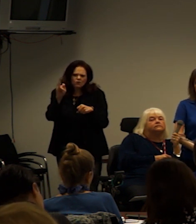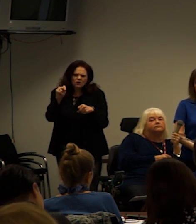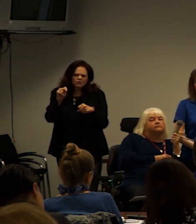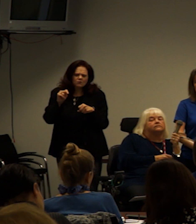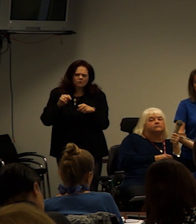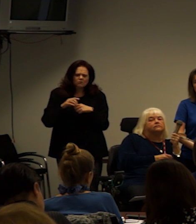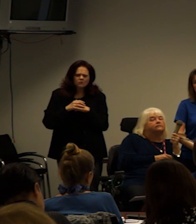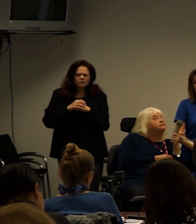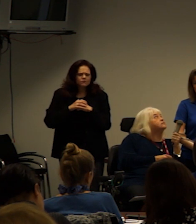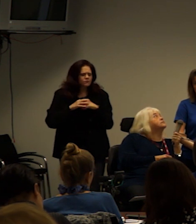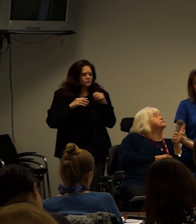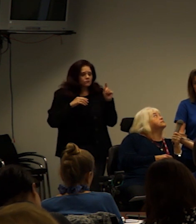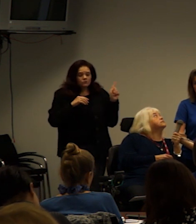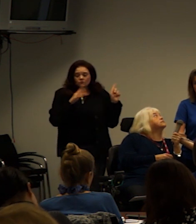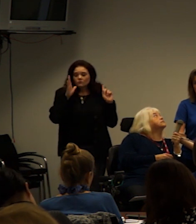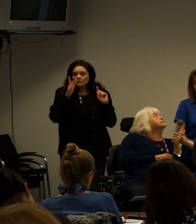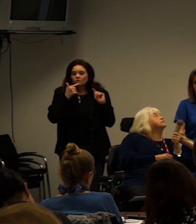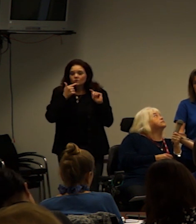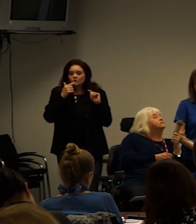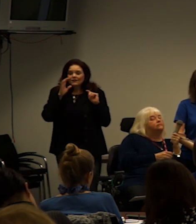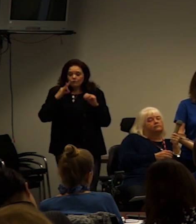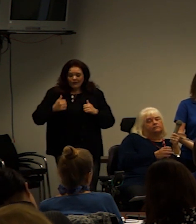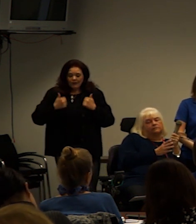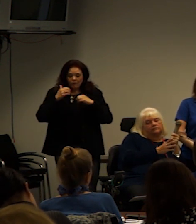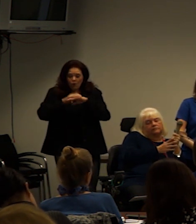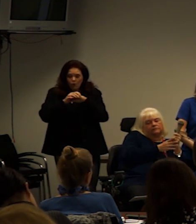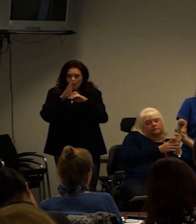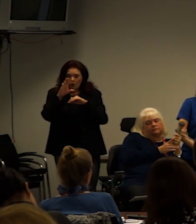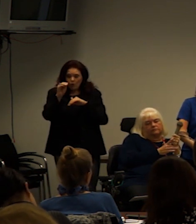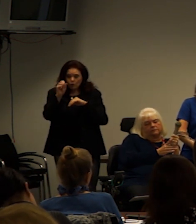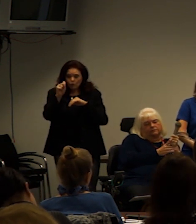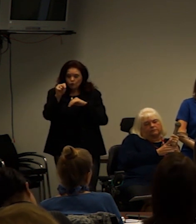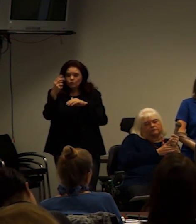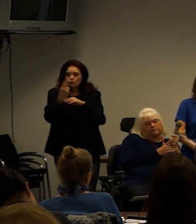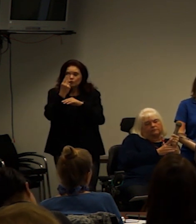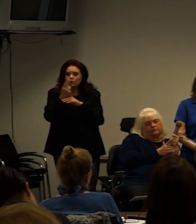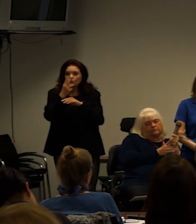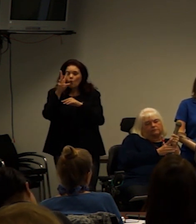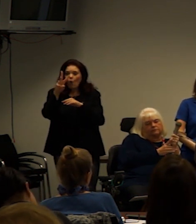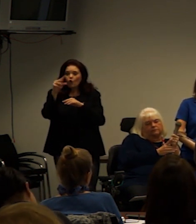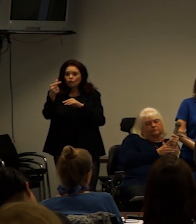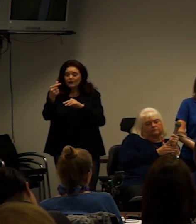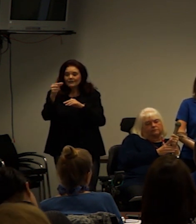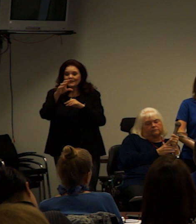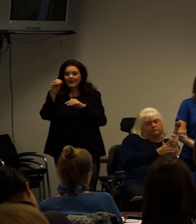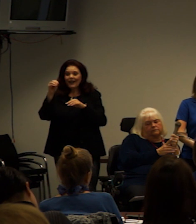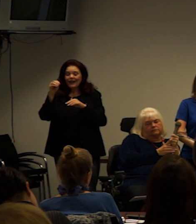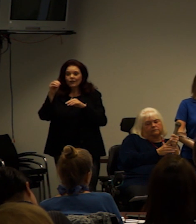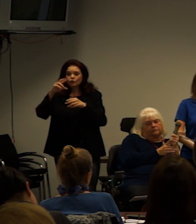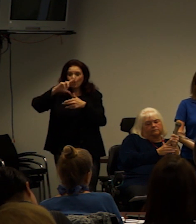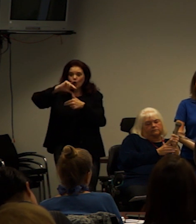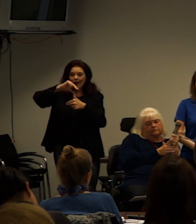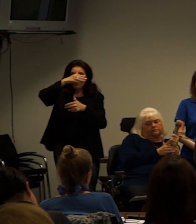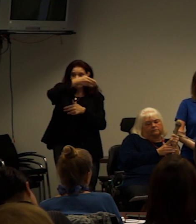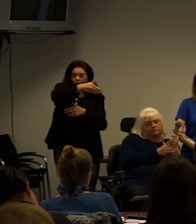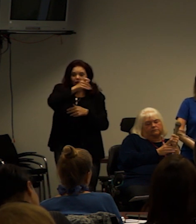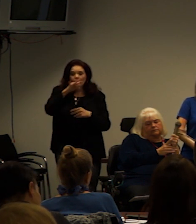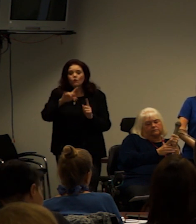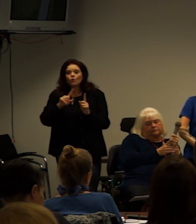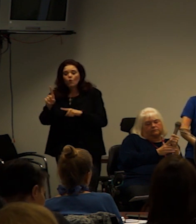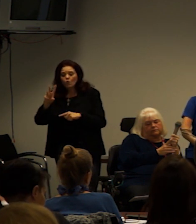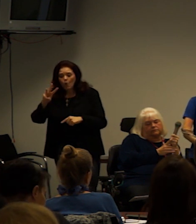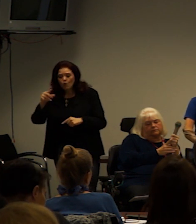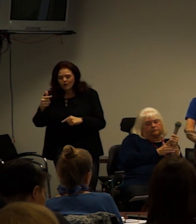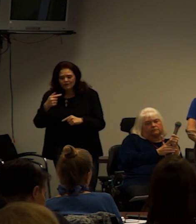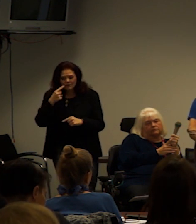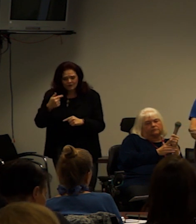Mm-hmm. Yeah. And I would dare say that if you live on the Gulf Coast and you use Walgreens or something and there's a hurricane in the Gulf, that if you went to Walgreens and